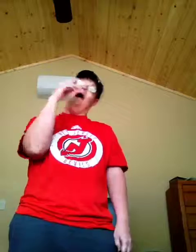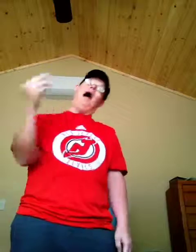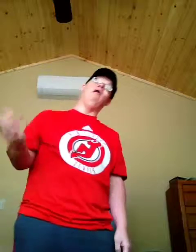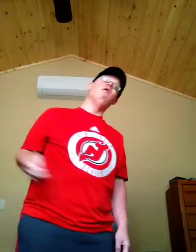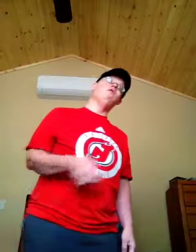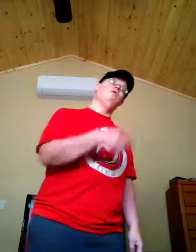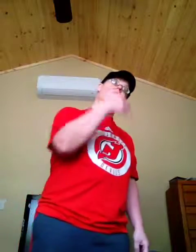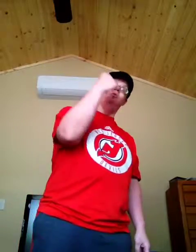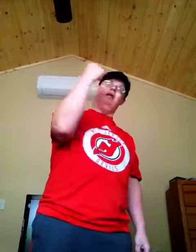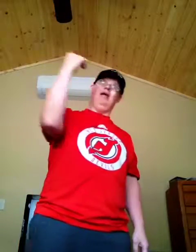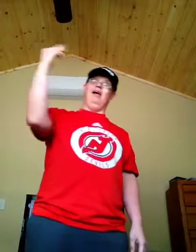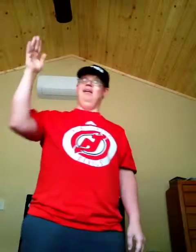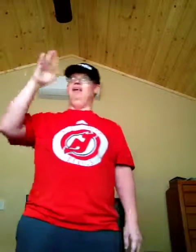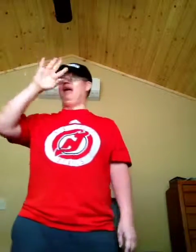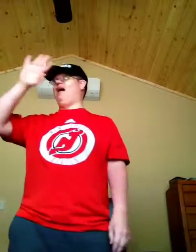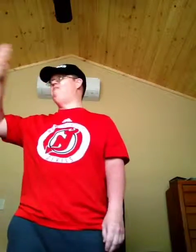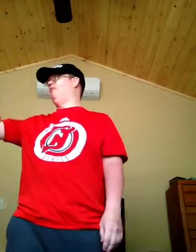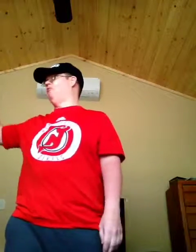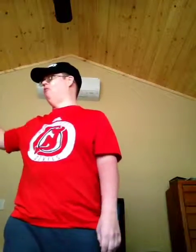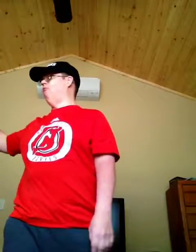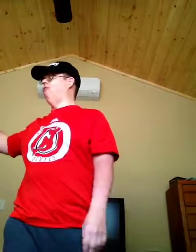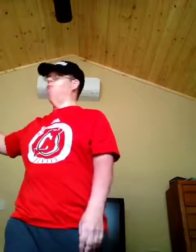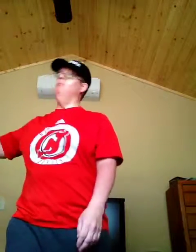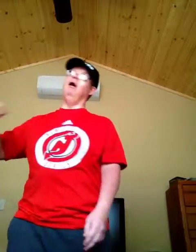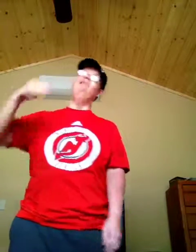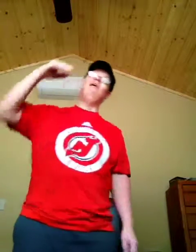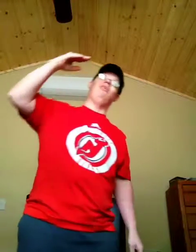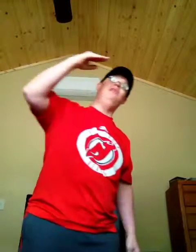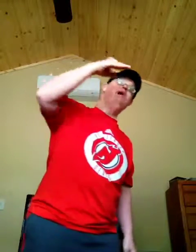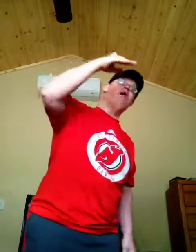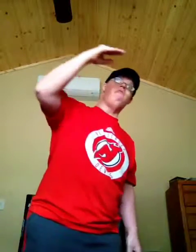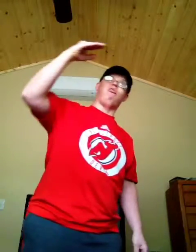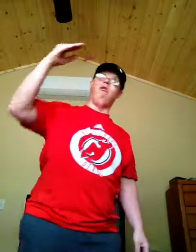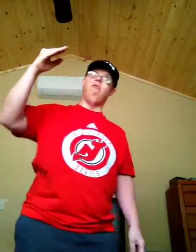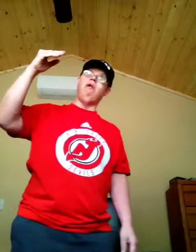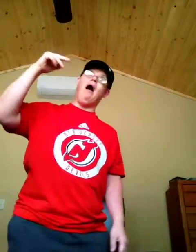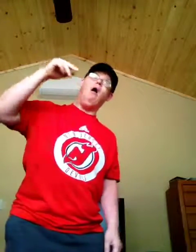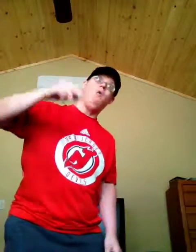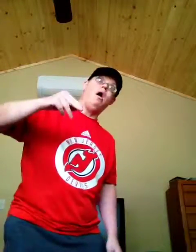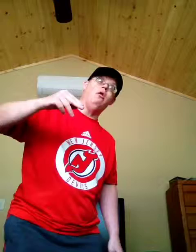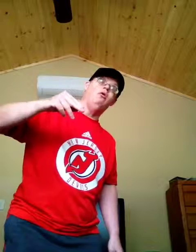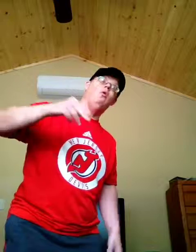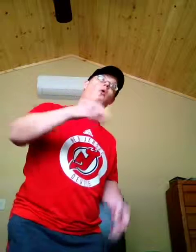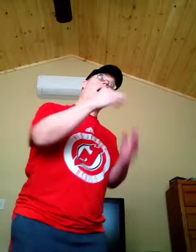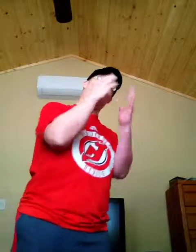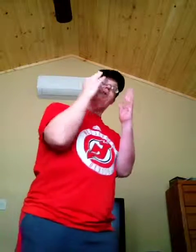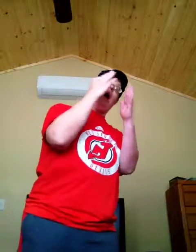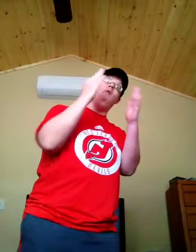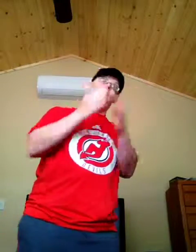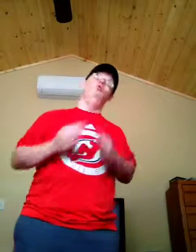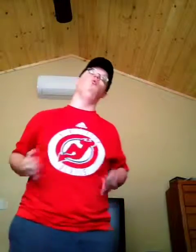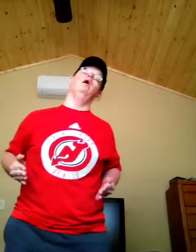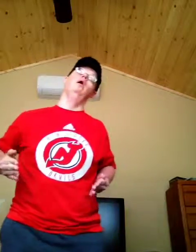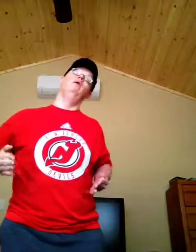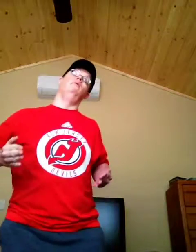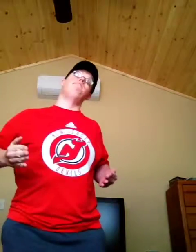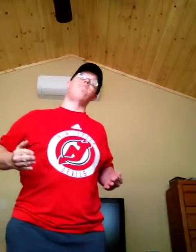I don't do like every series, but if I think of a series that I want to do, I would do it.